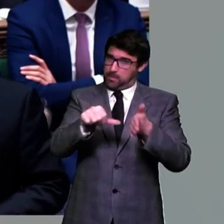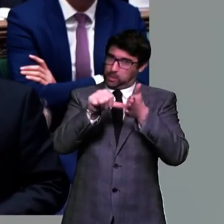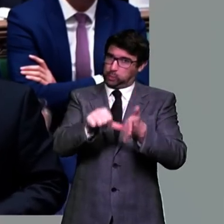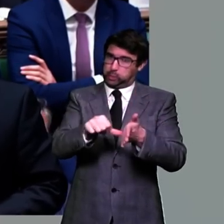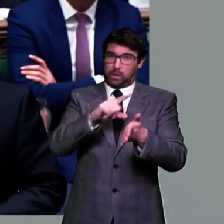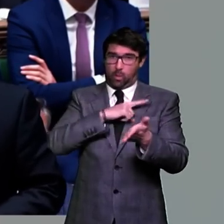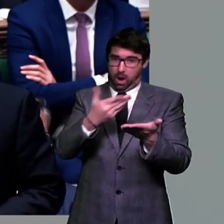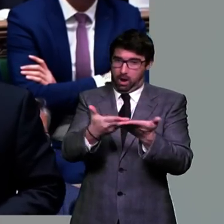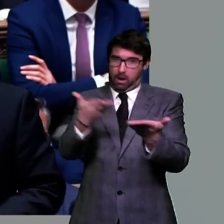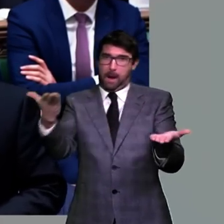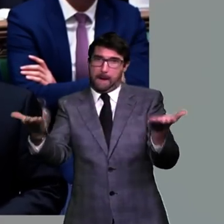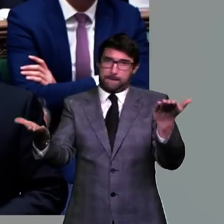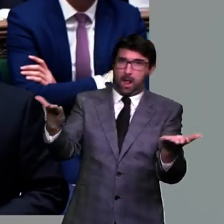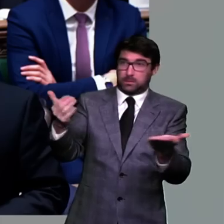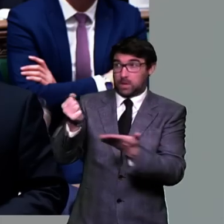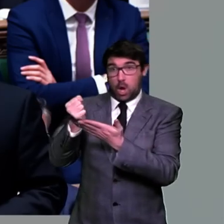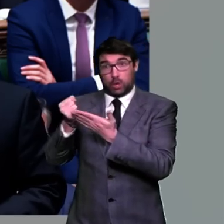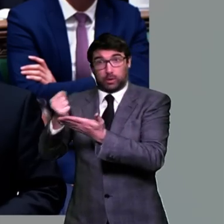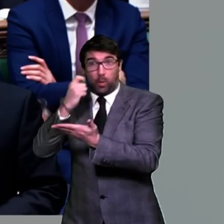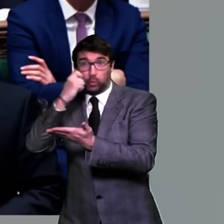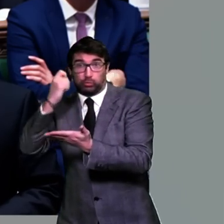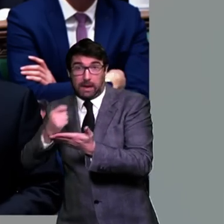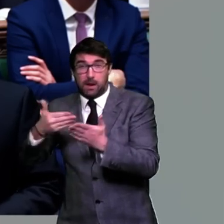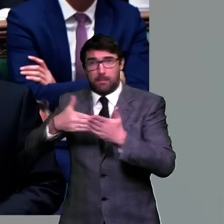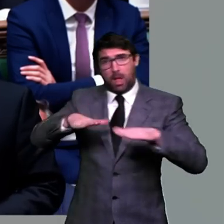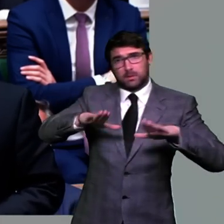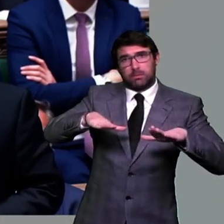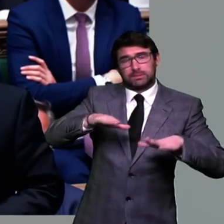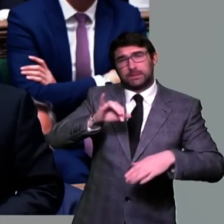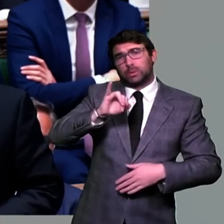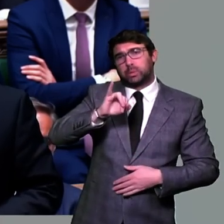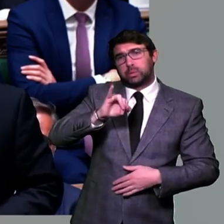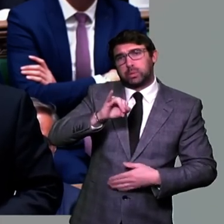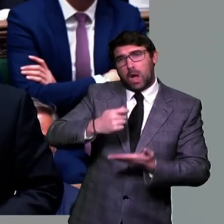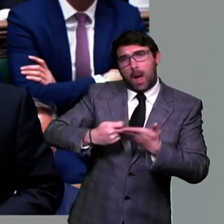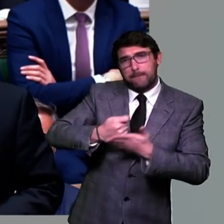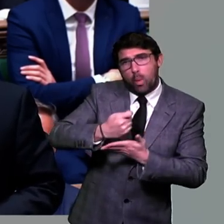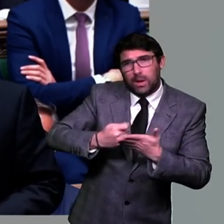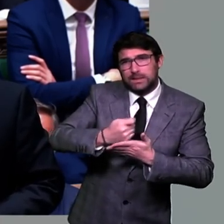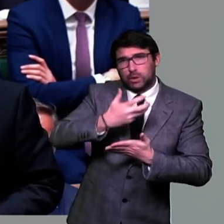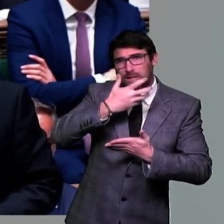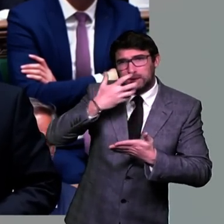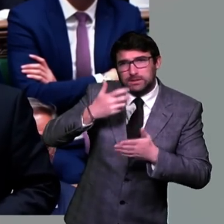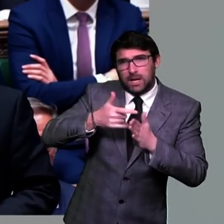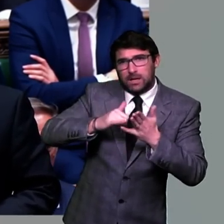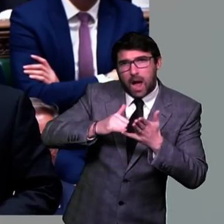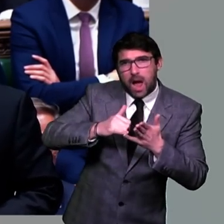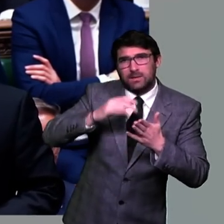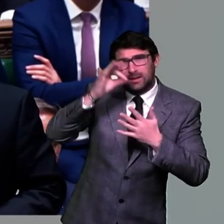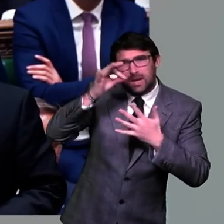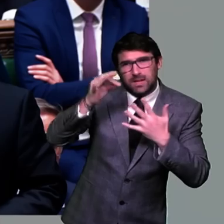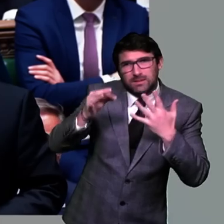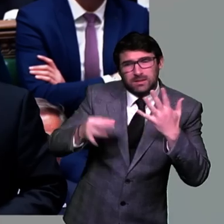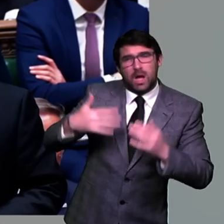inflation, mortgage costs and much else, Ukraine fatigue is a real and present danger. And I'm afraid to say to the Prime